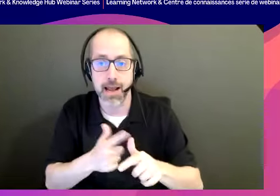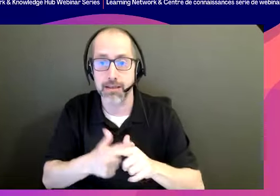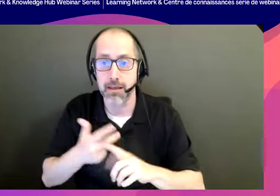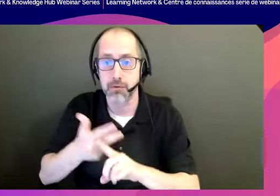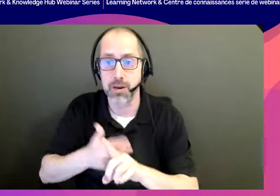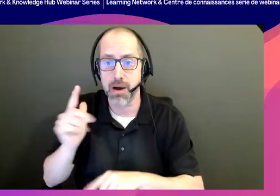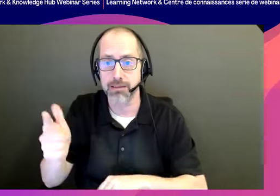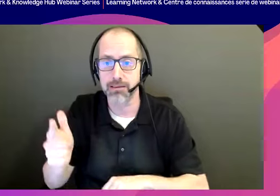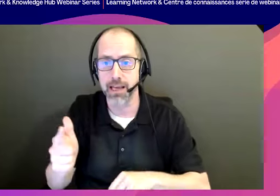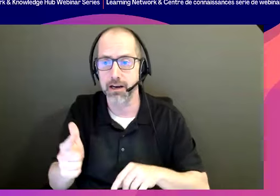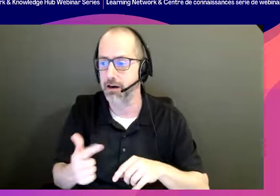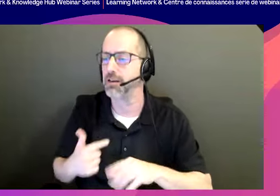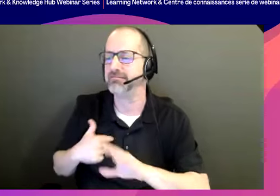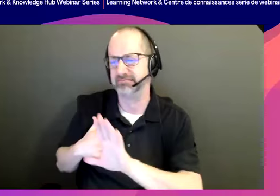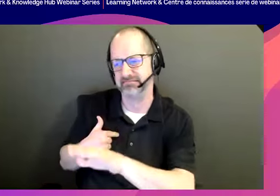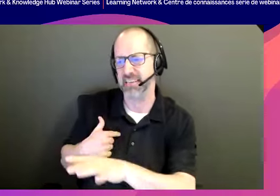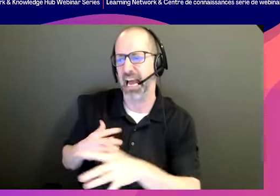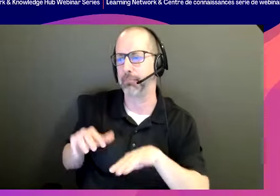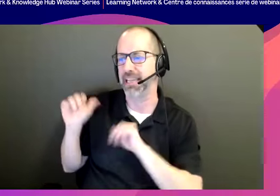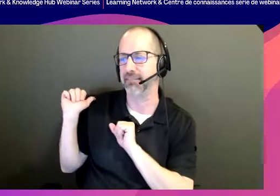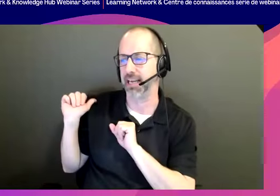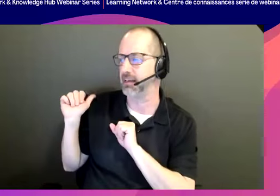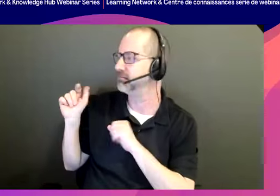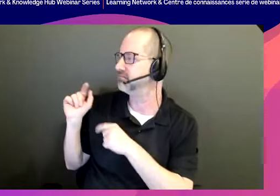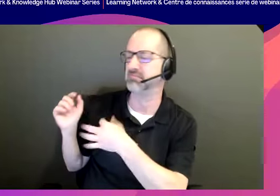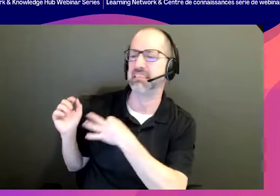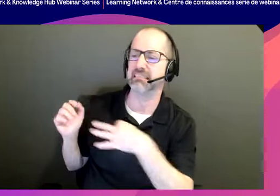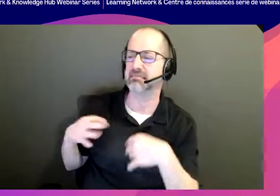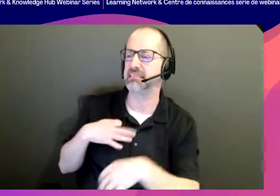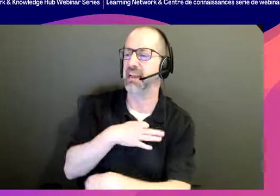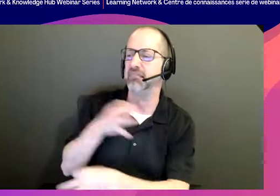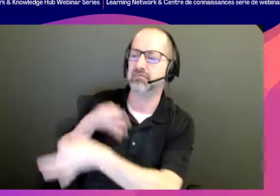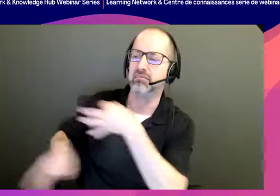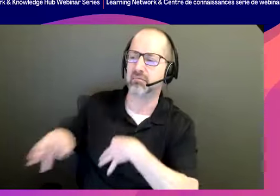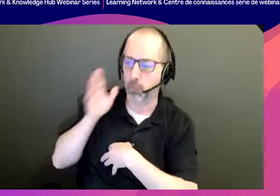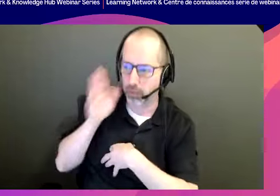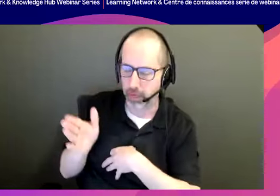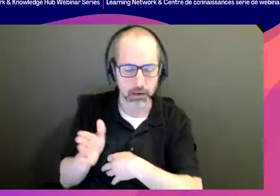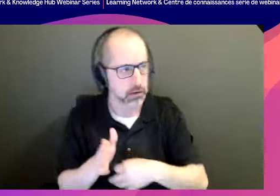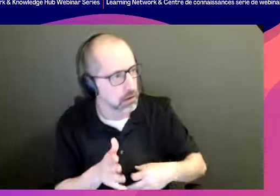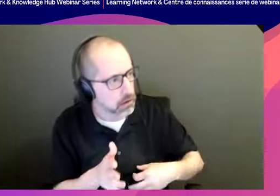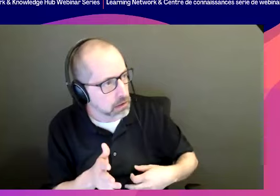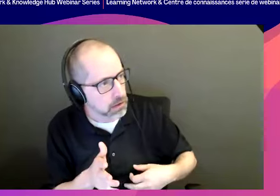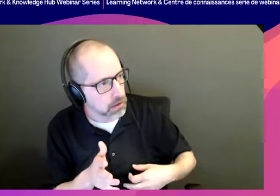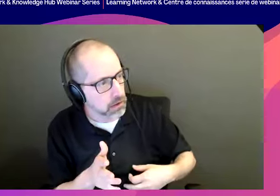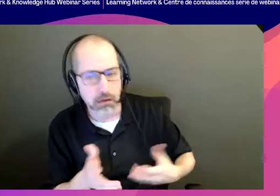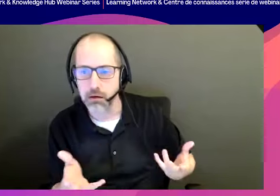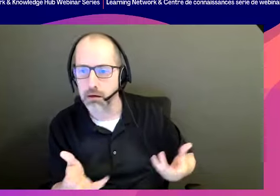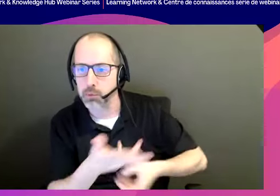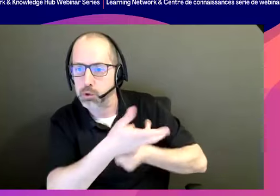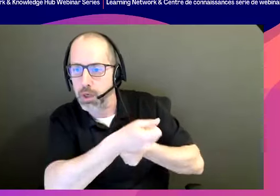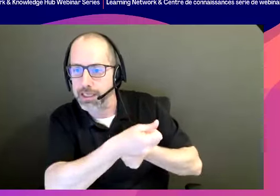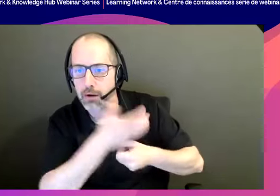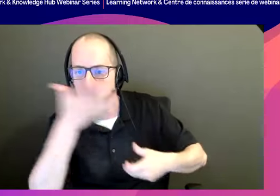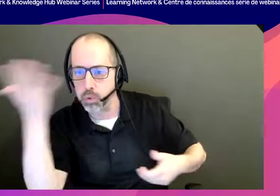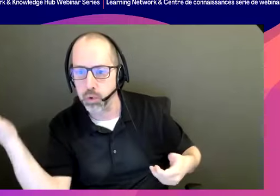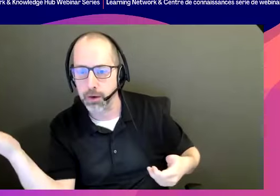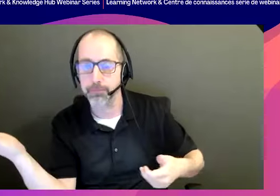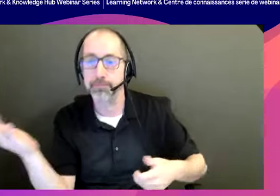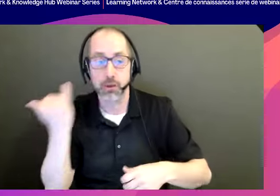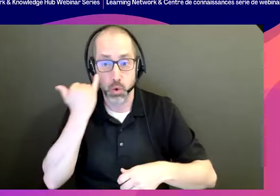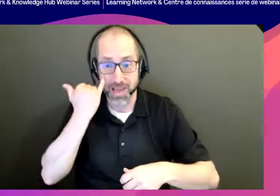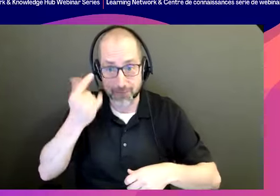over. That is like re-crushing everything that we just built. So if I'm asking, if you're going to be a part of our care